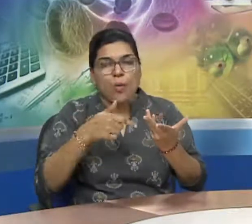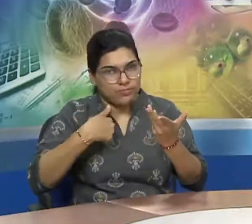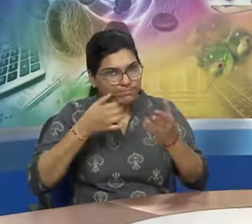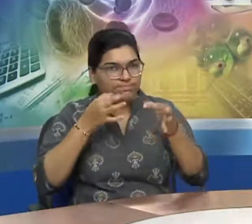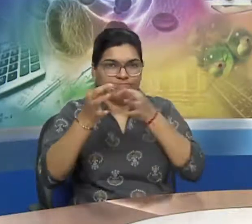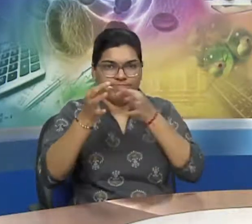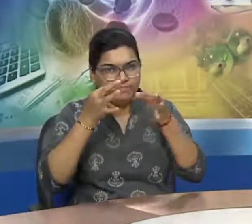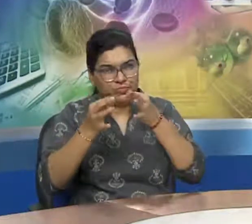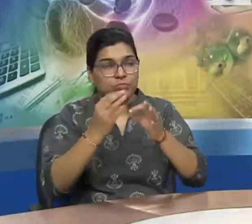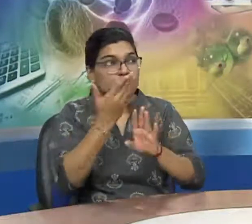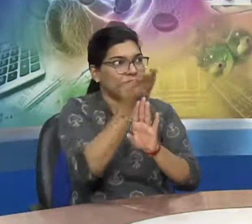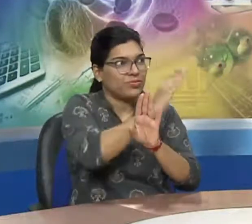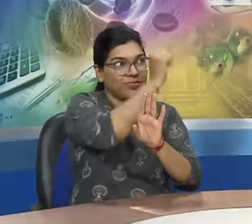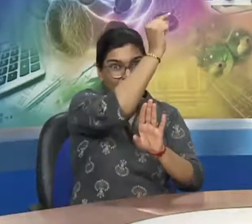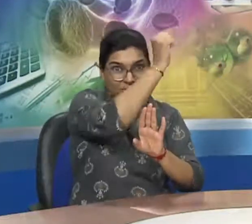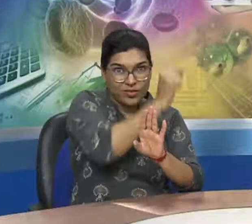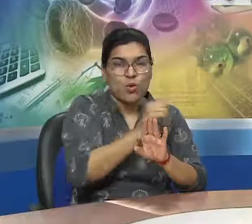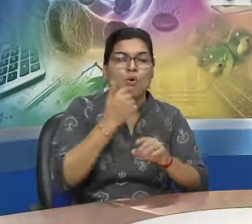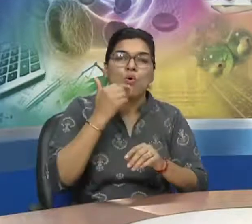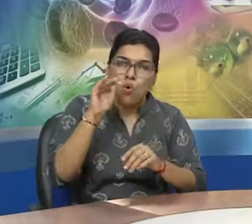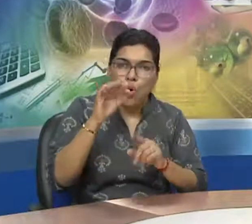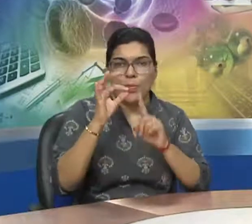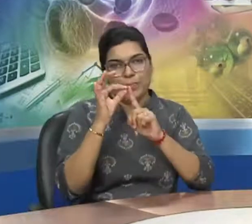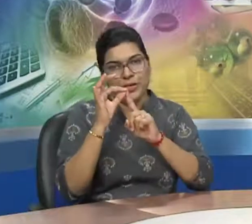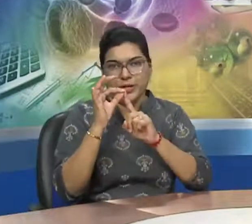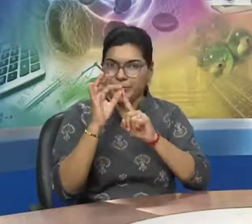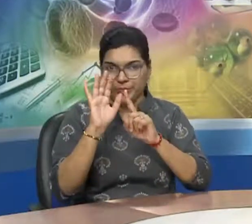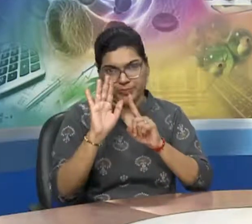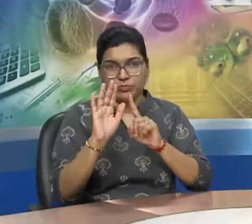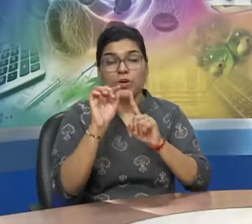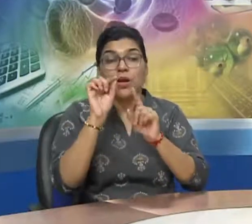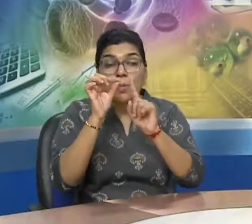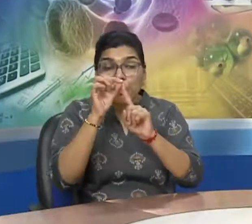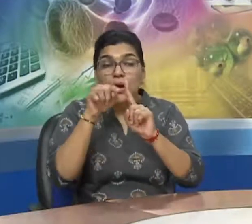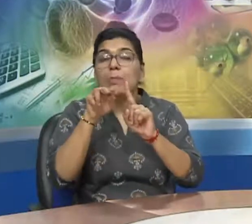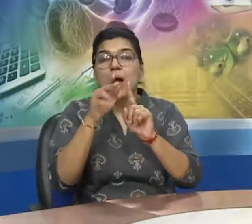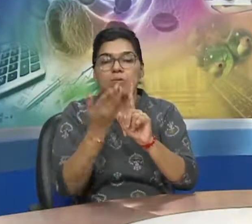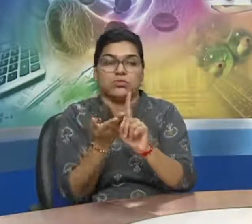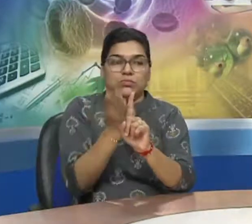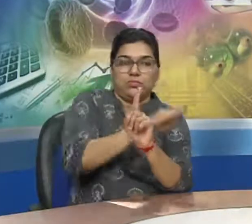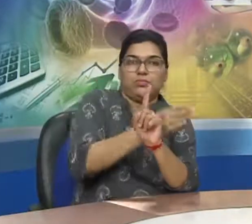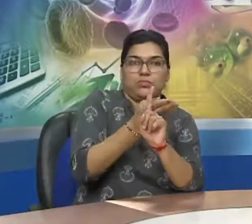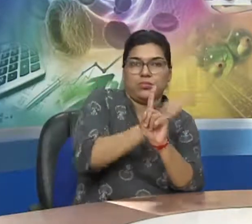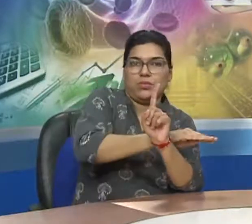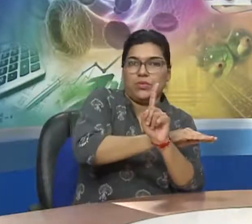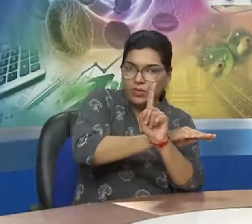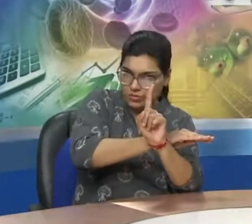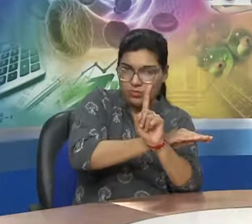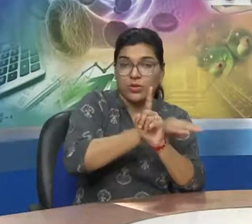So all these words are put before the words, so that is why we call them prefix,